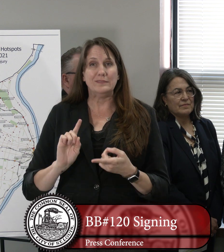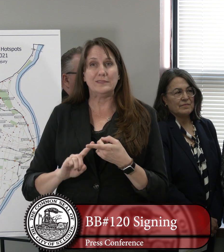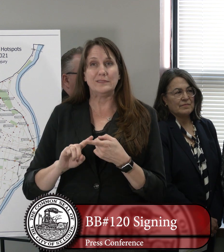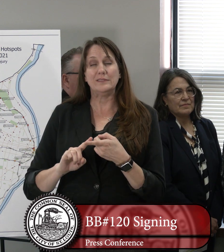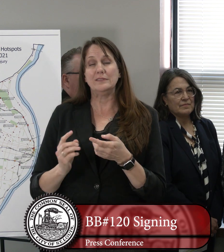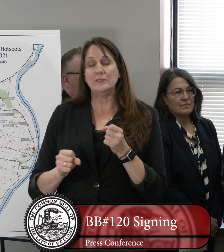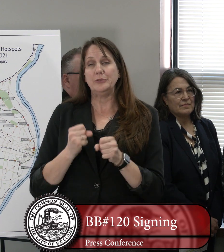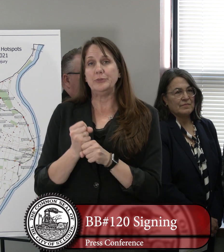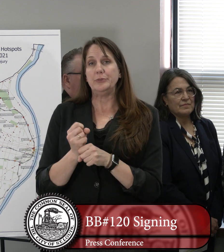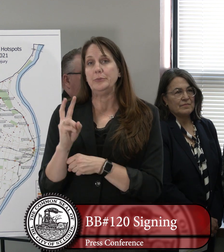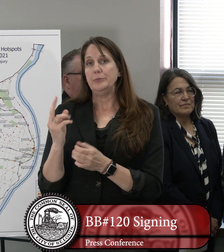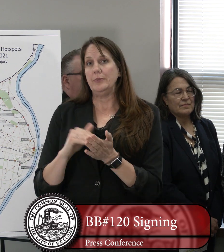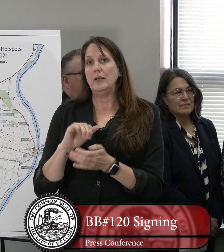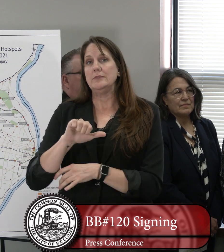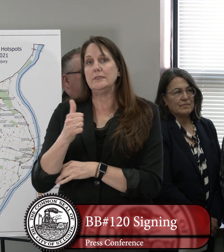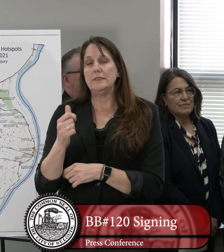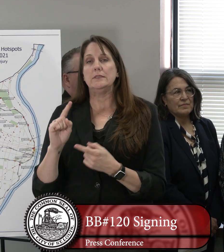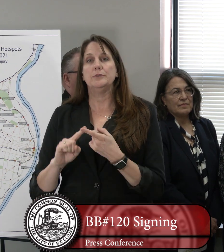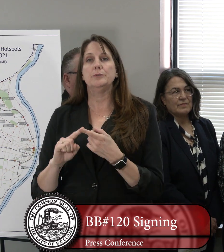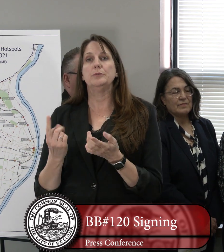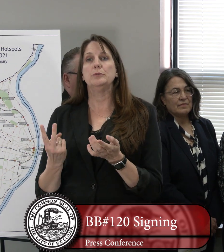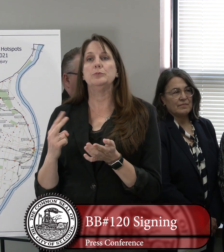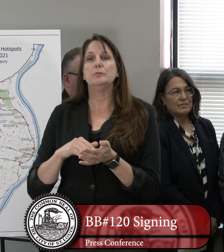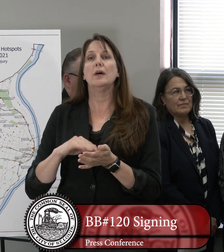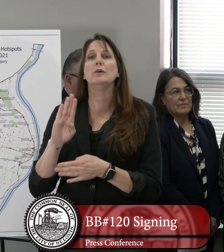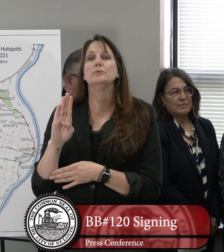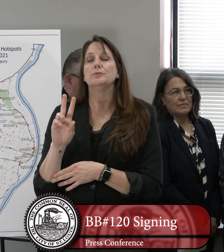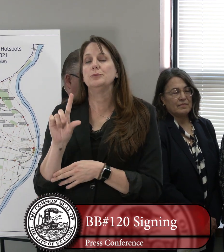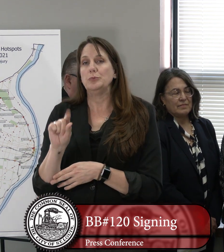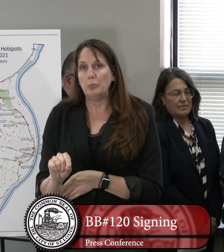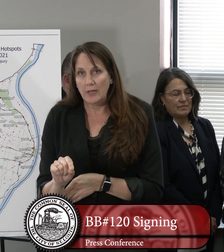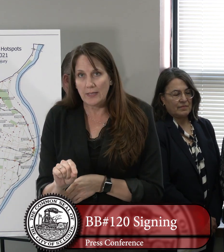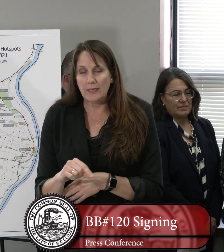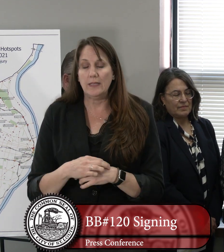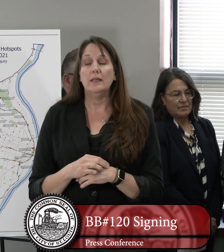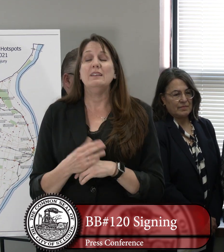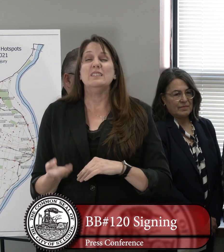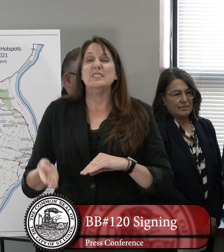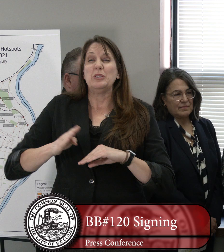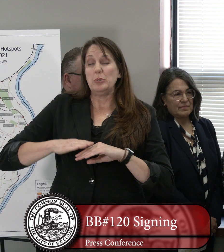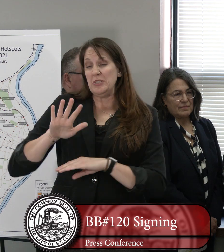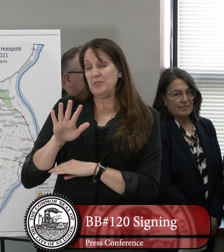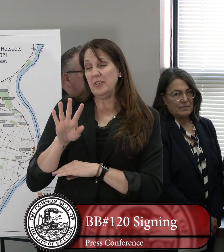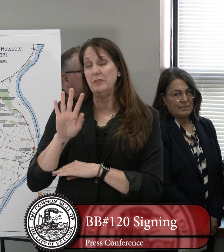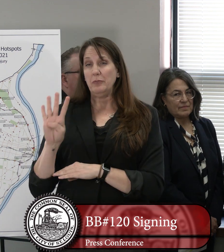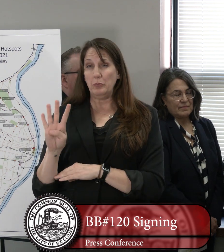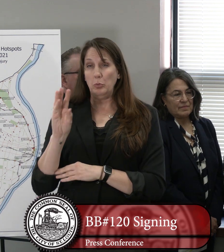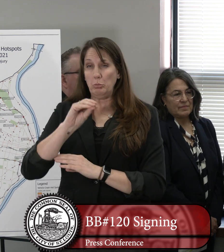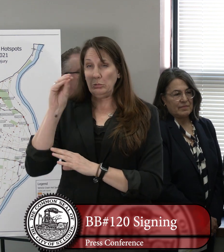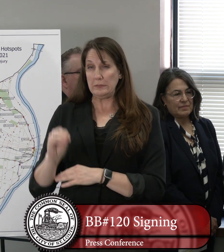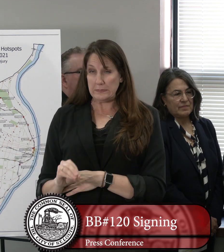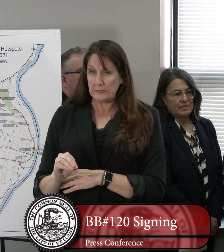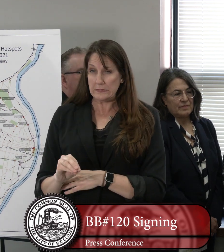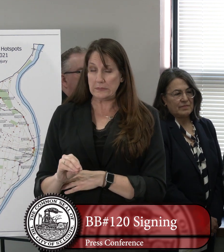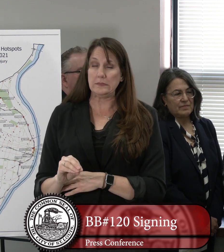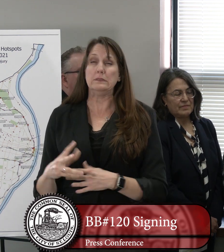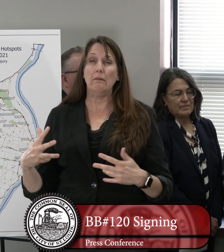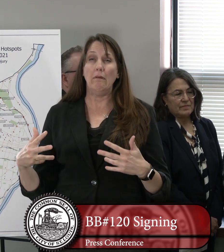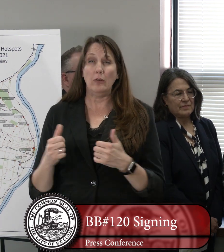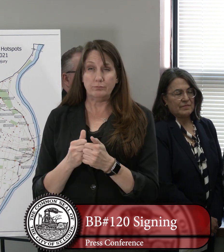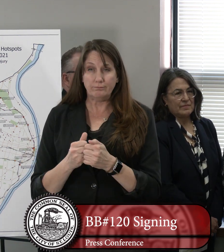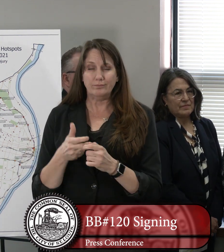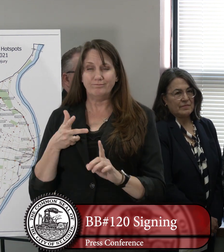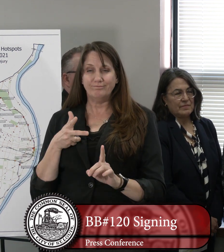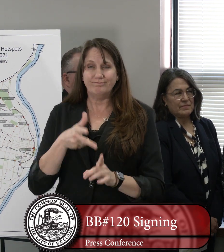2020. Pedestrian deaths increased by 54%, while all other fatalities increased